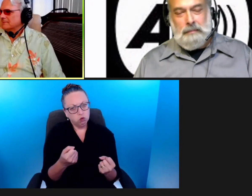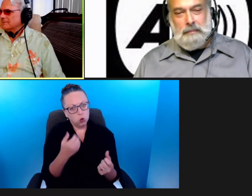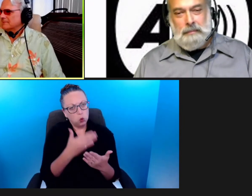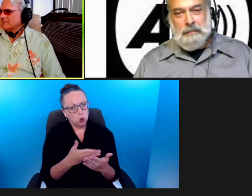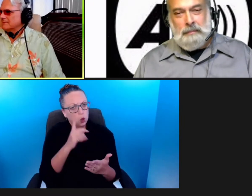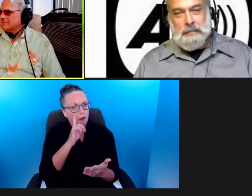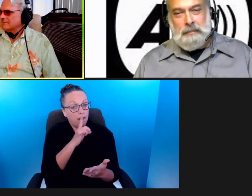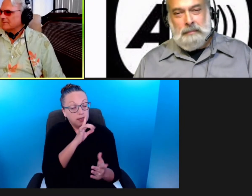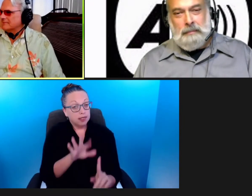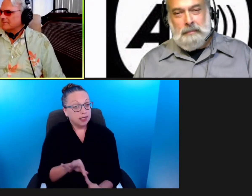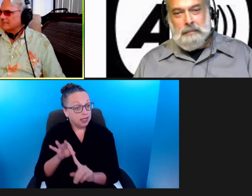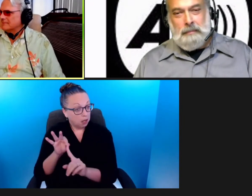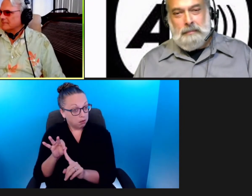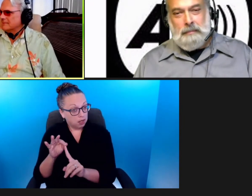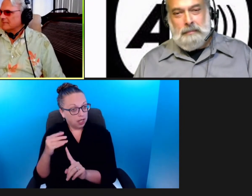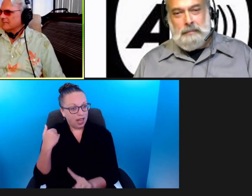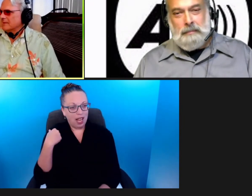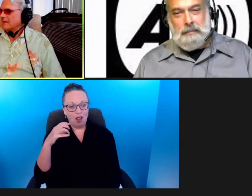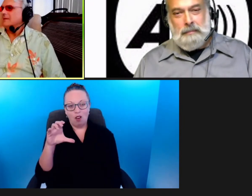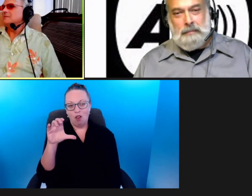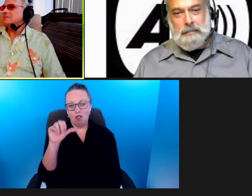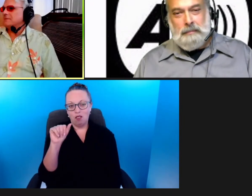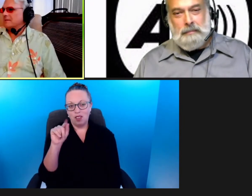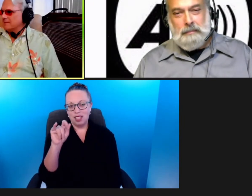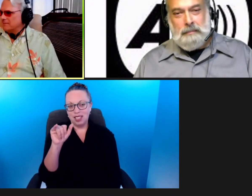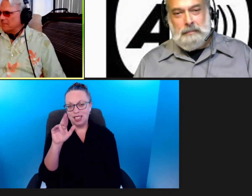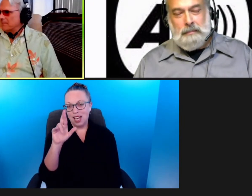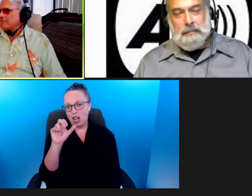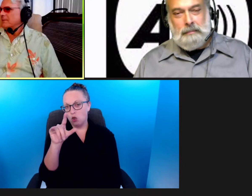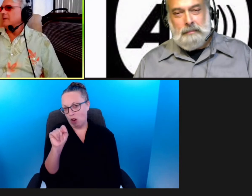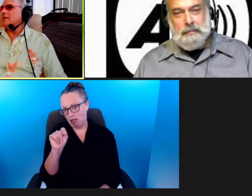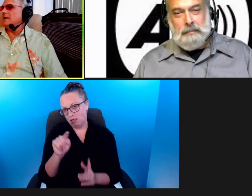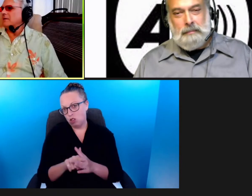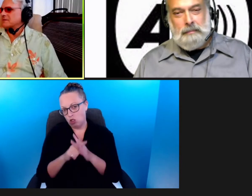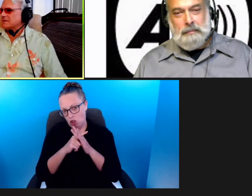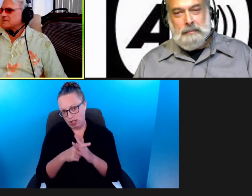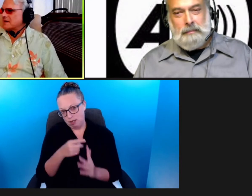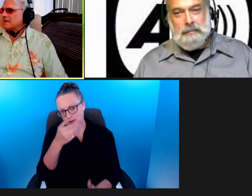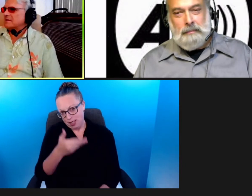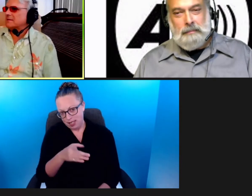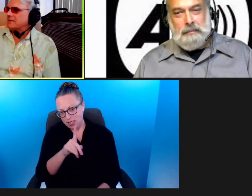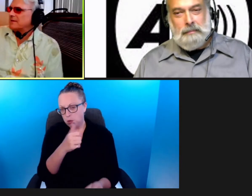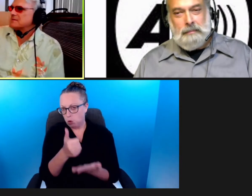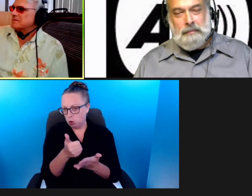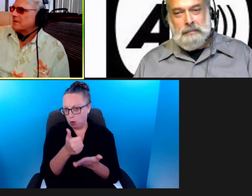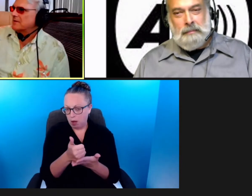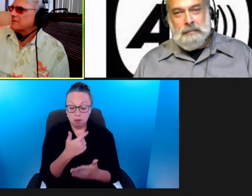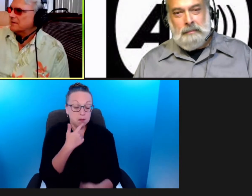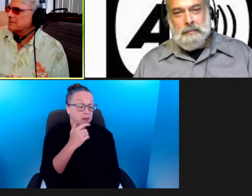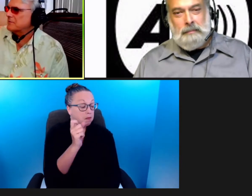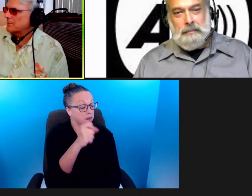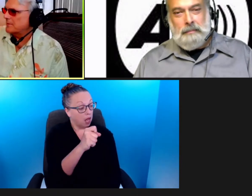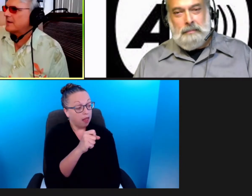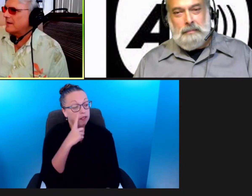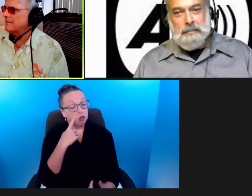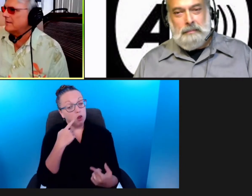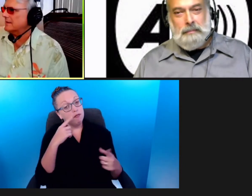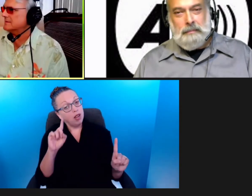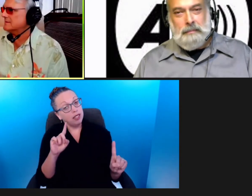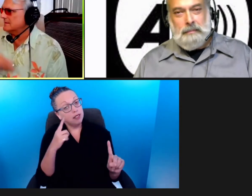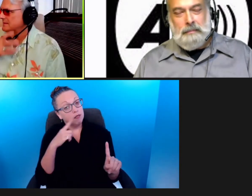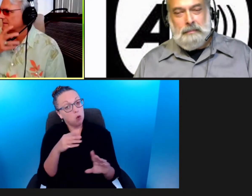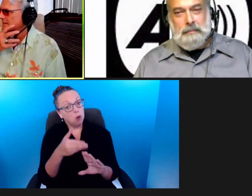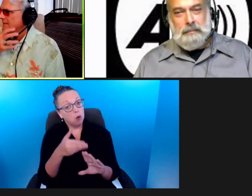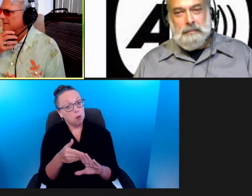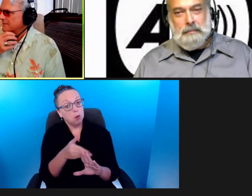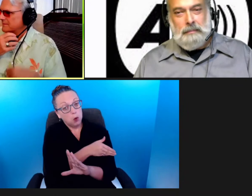except I've got a little cataract starting, and this is supposed to help that. I was going to say that these are very effective for pre-cataract.